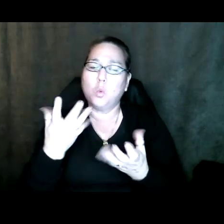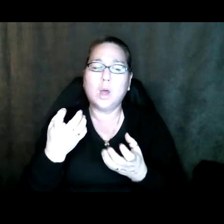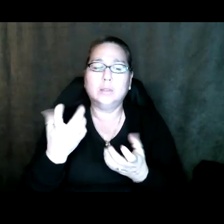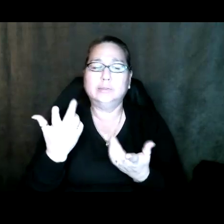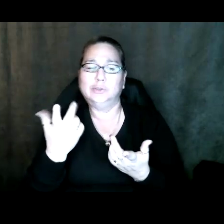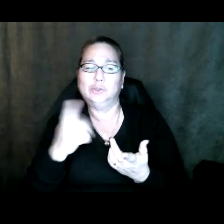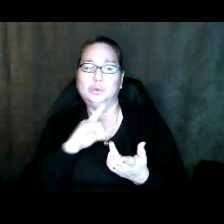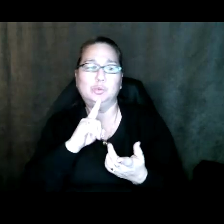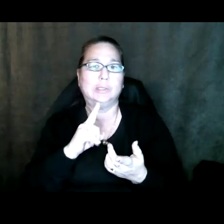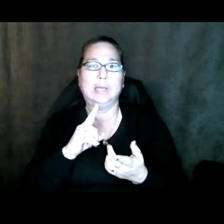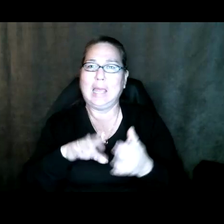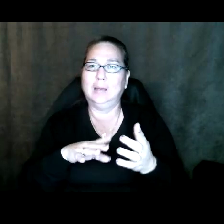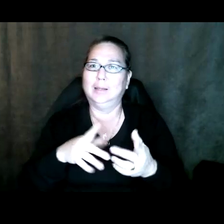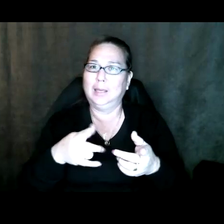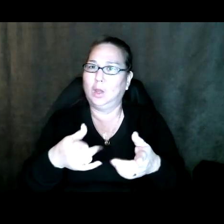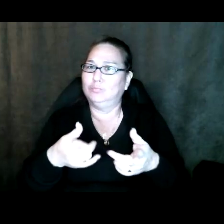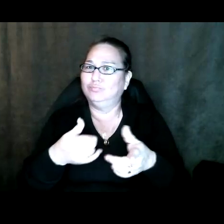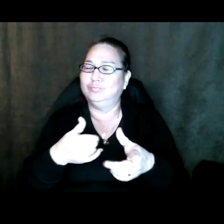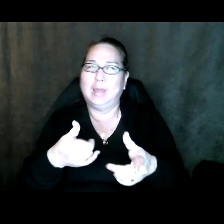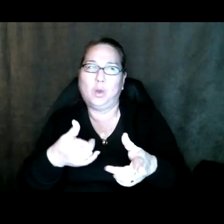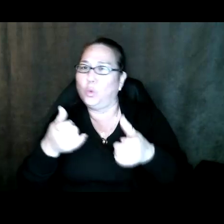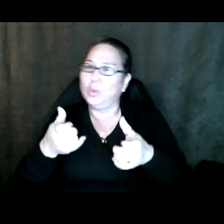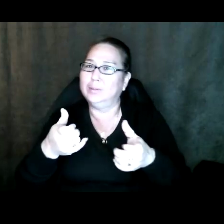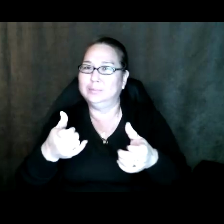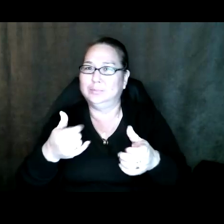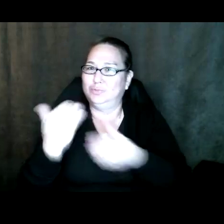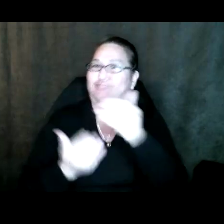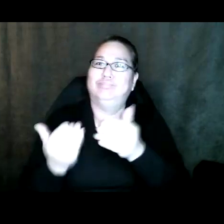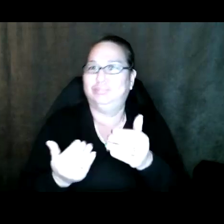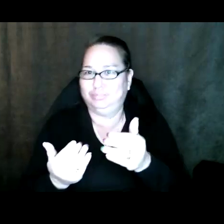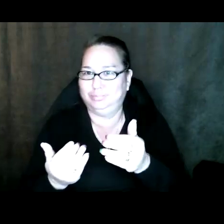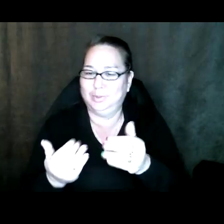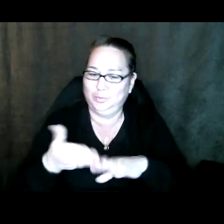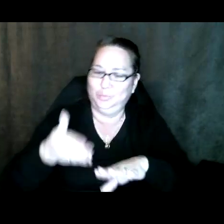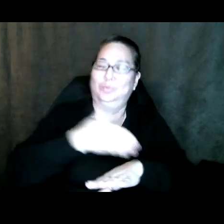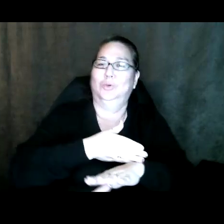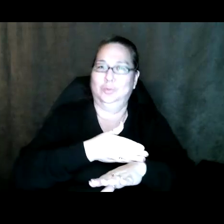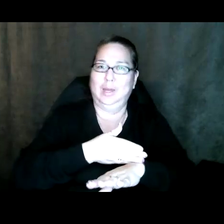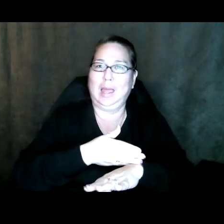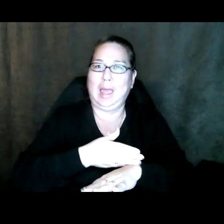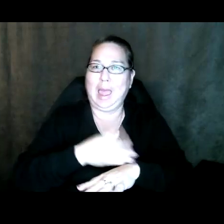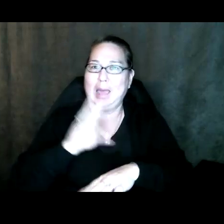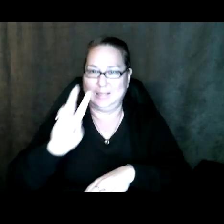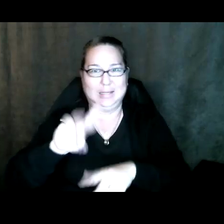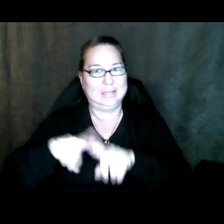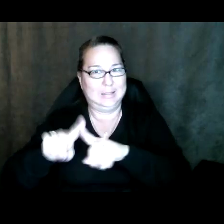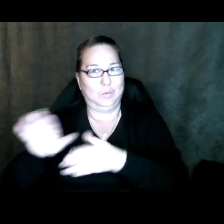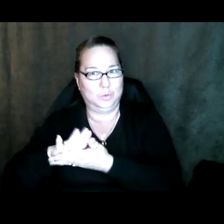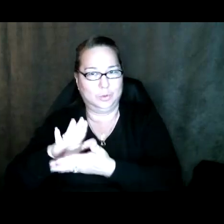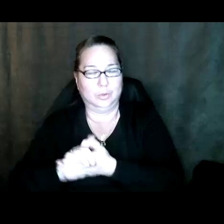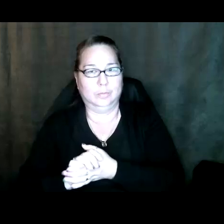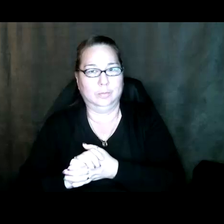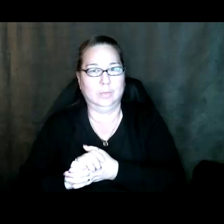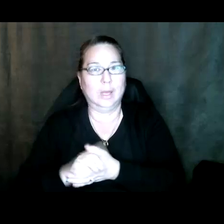make adjustments in several areas and at certain schools. I ask that we keep in mind both of